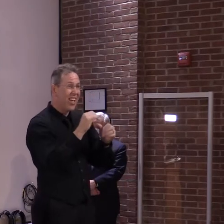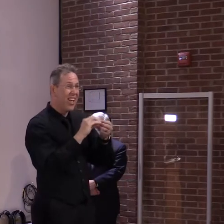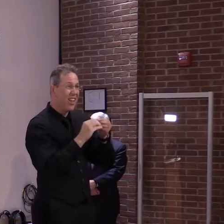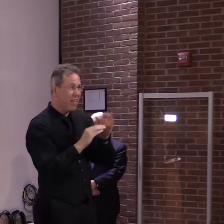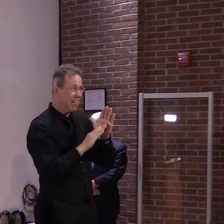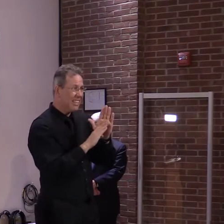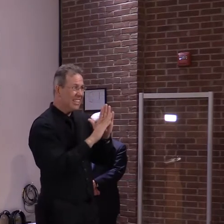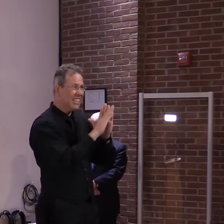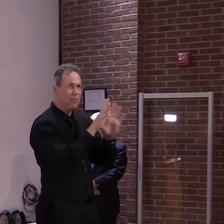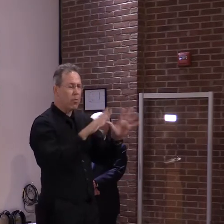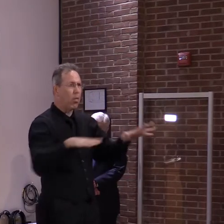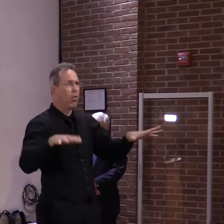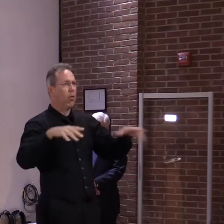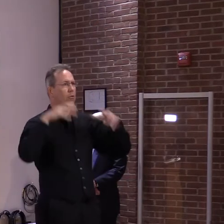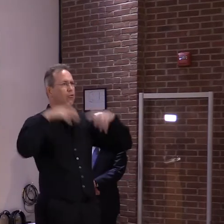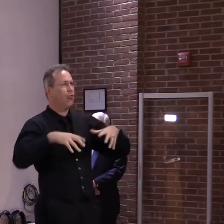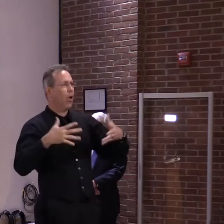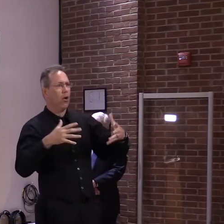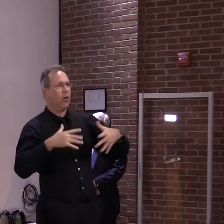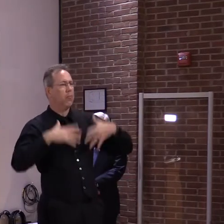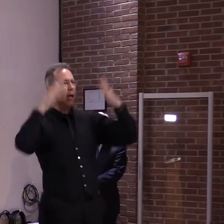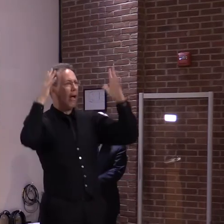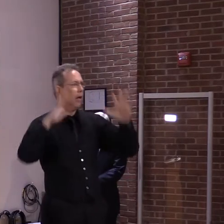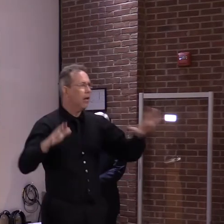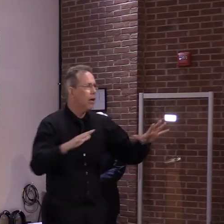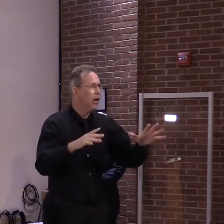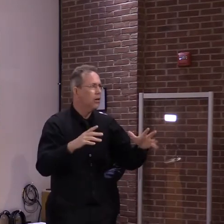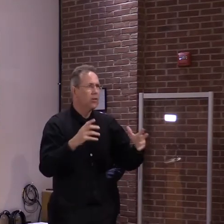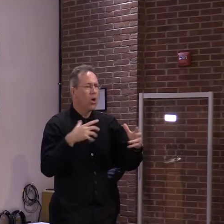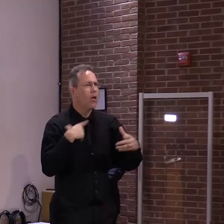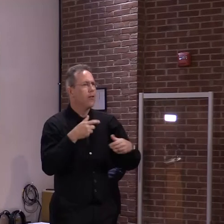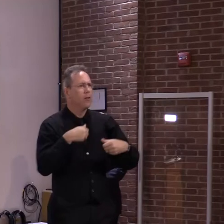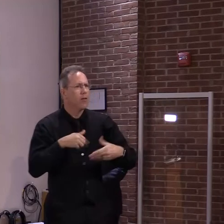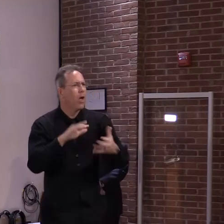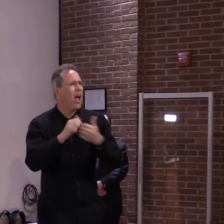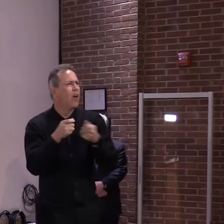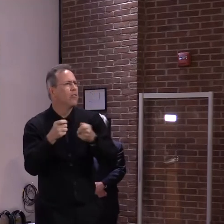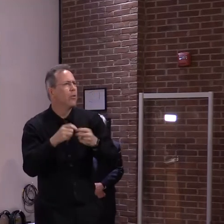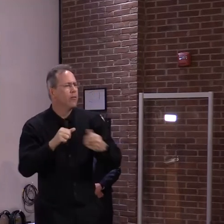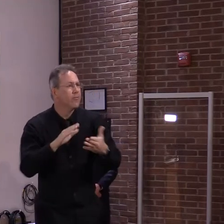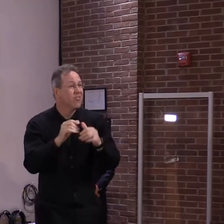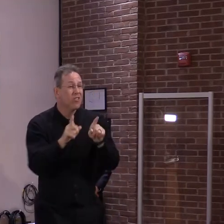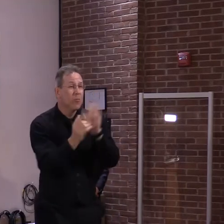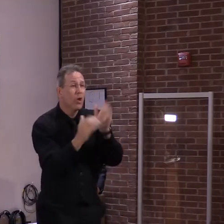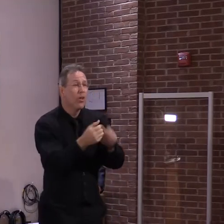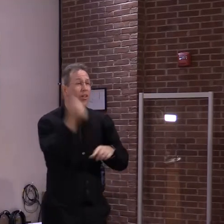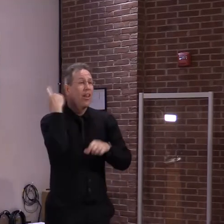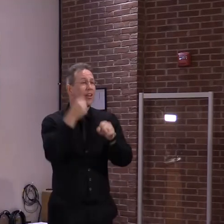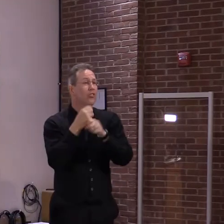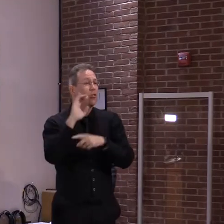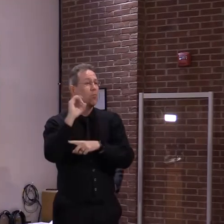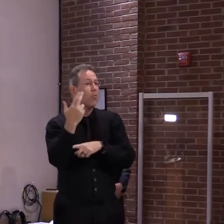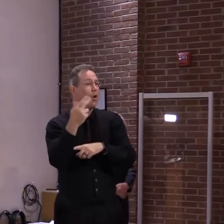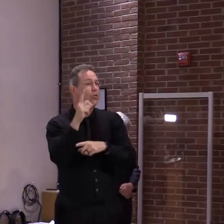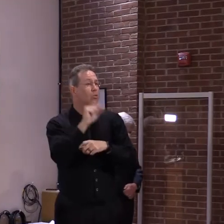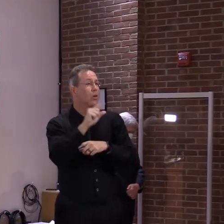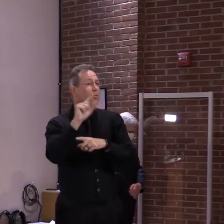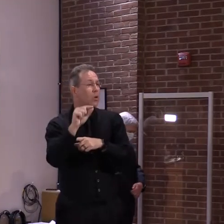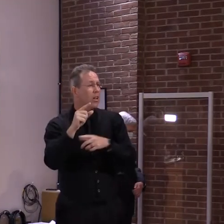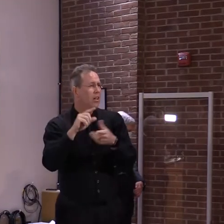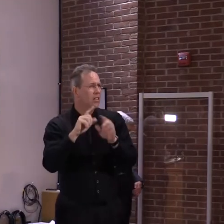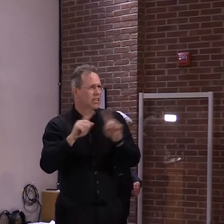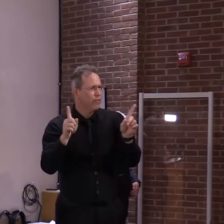than the approach of stay home, stay safe a year ago. We could be much more directed in